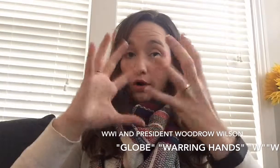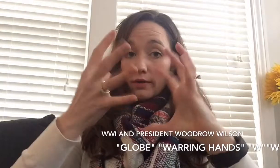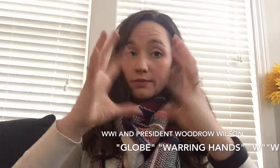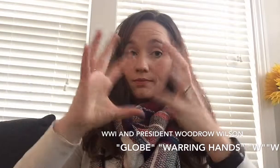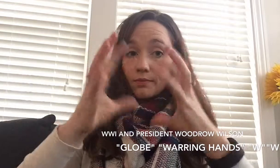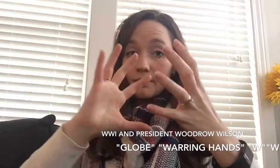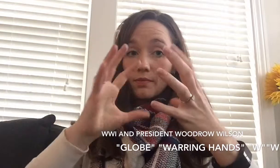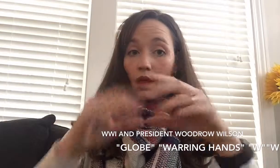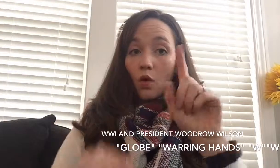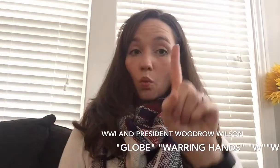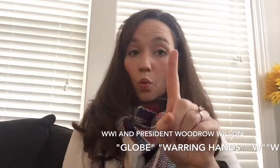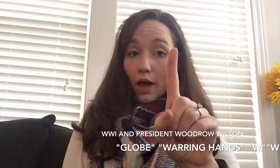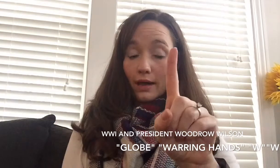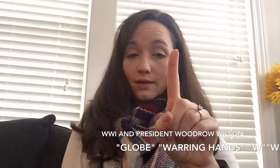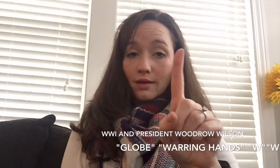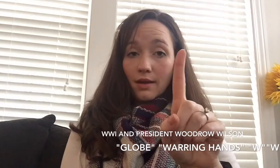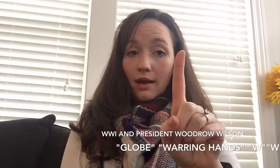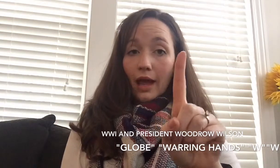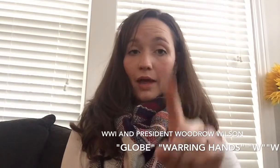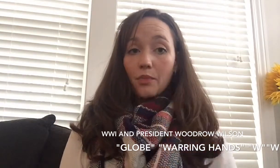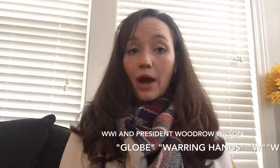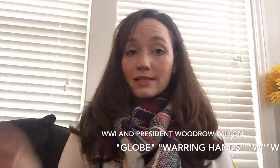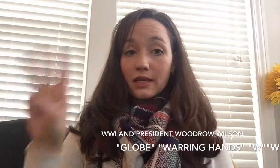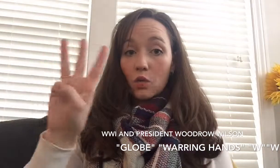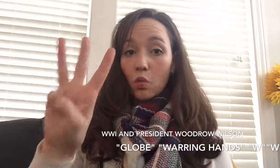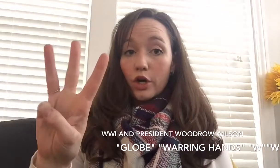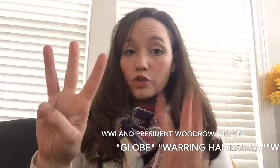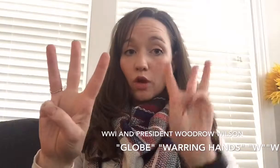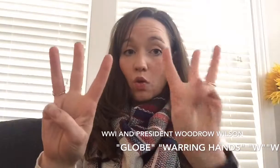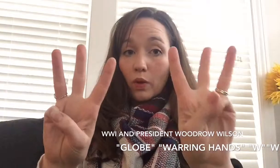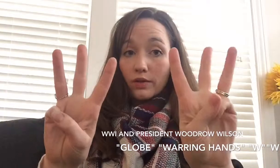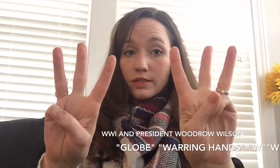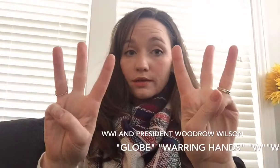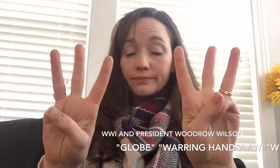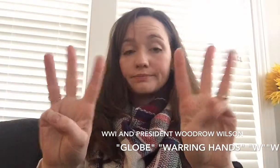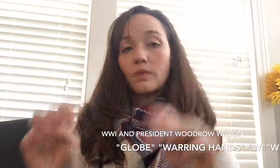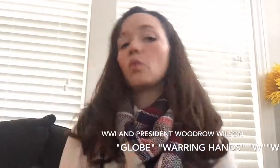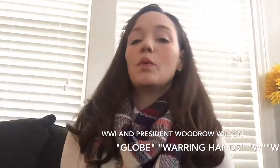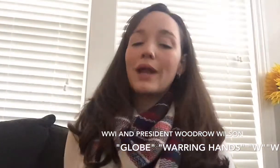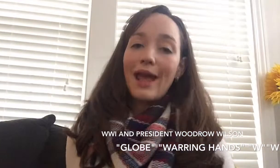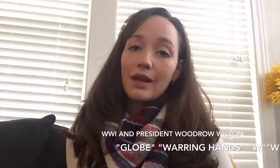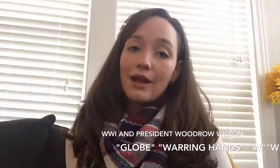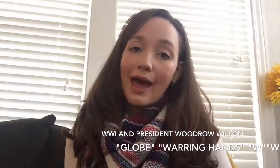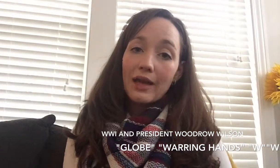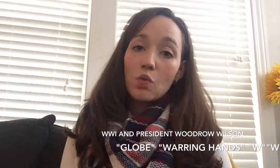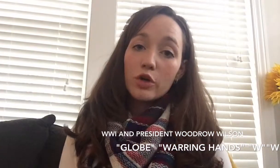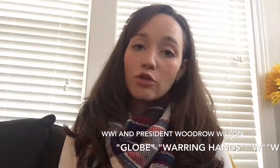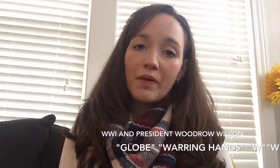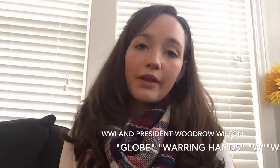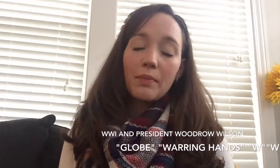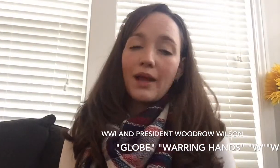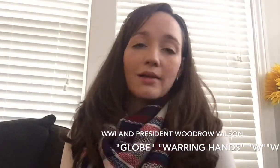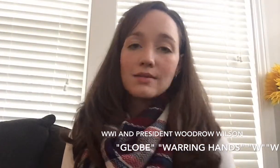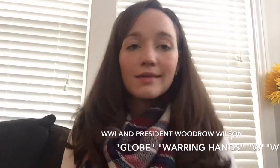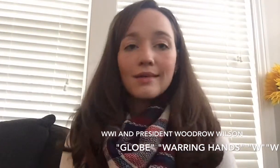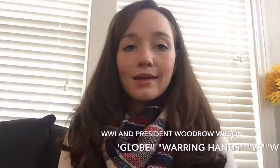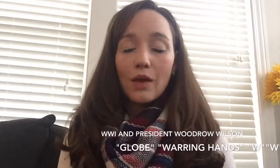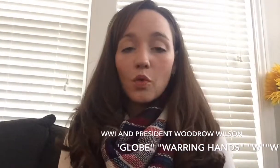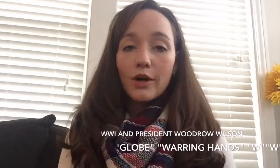war, one, and President Woodrow Wilson. We went ahead and added Woodrow in there because it worked